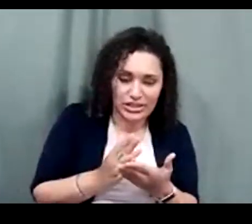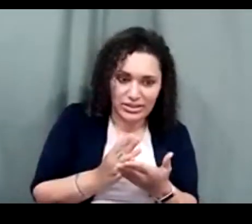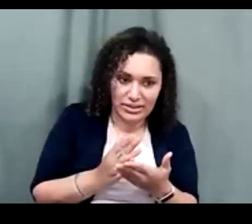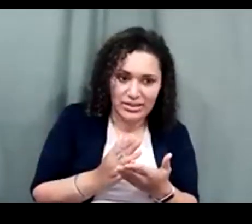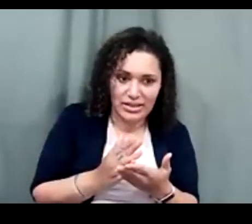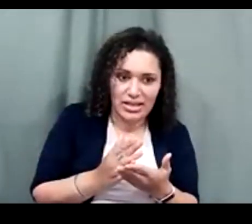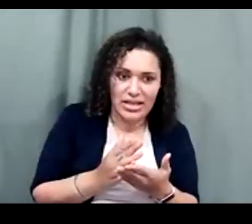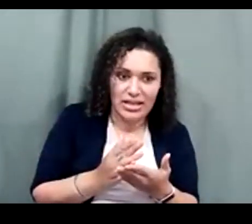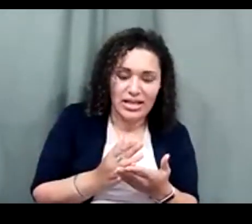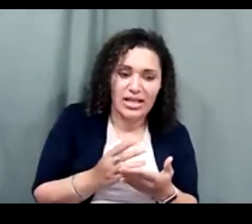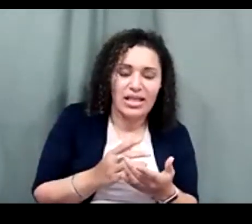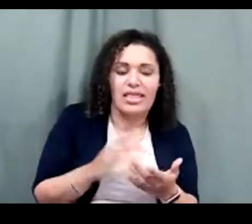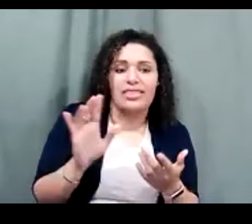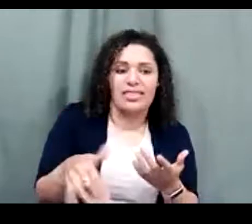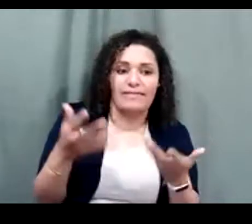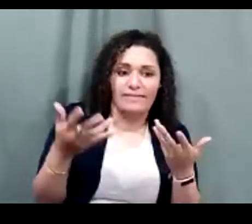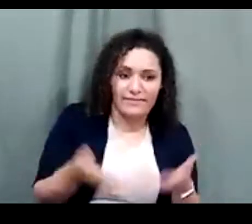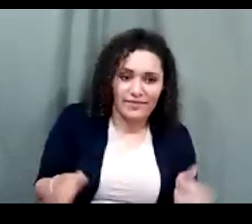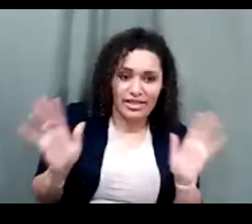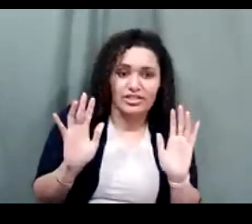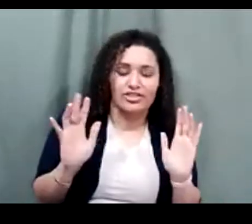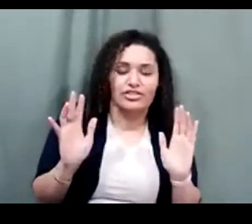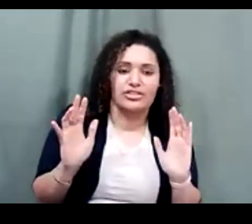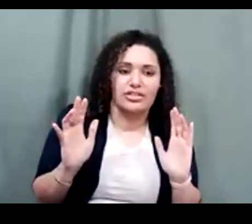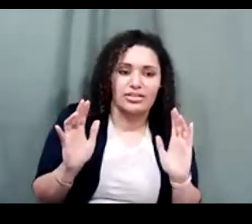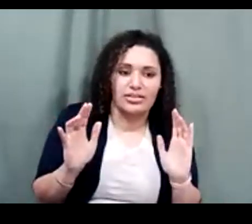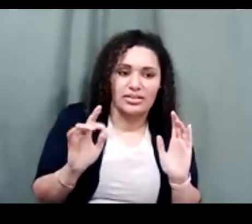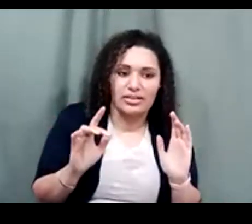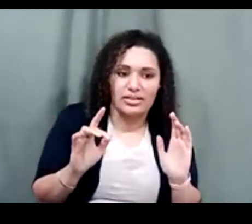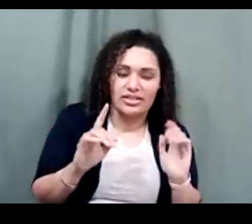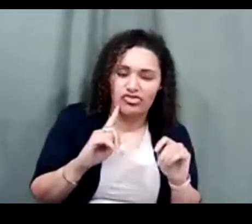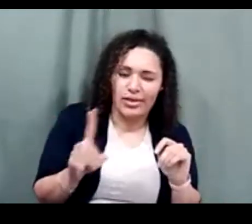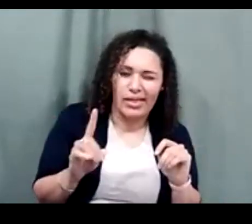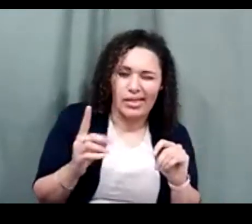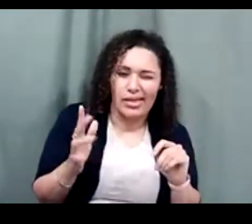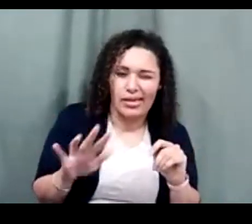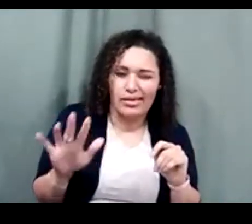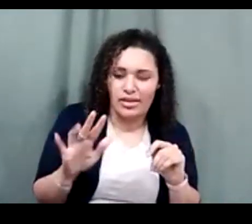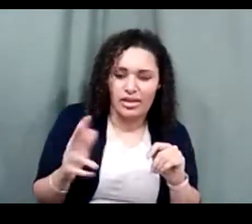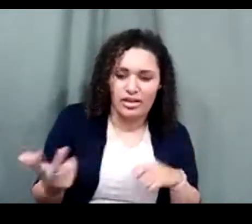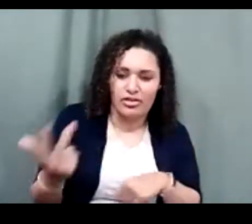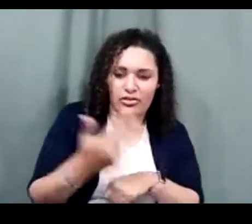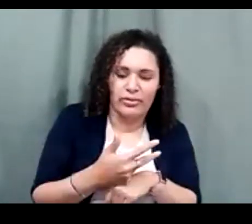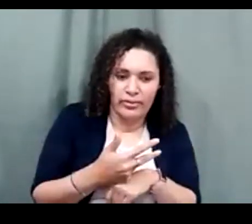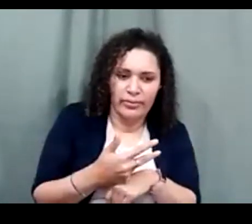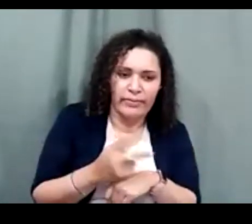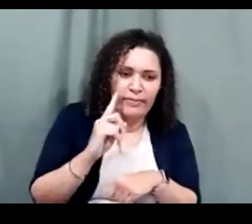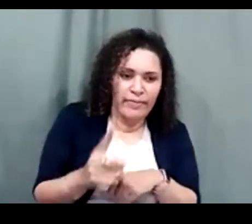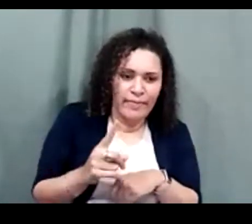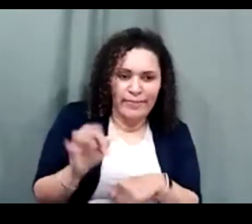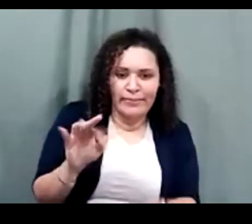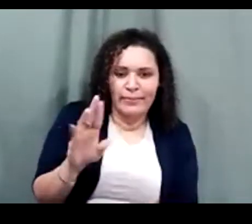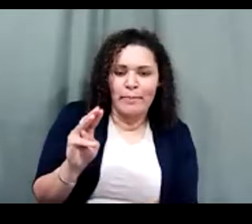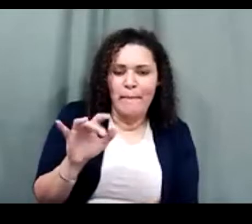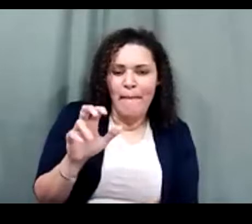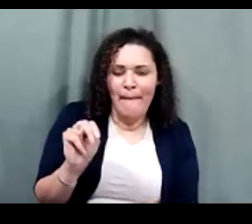And then once that's done, and it's funny, it's really only about maybe 3 days for any given fermentation that we're